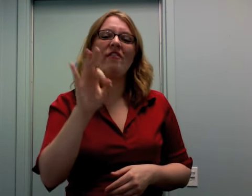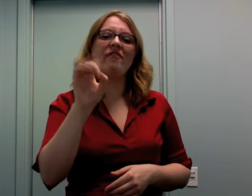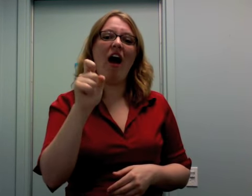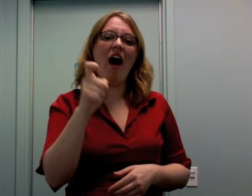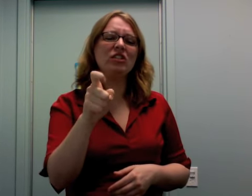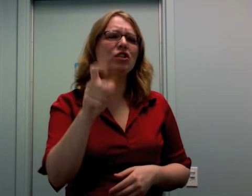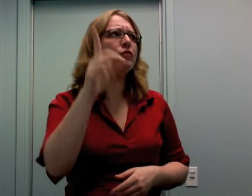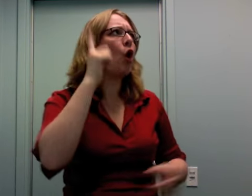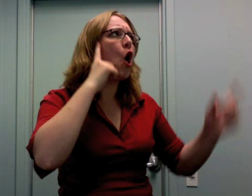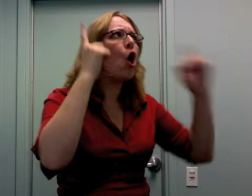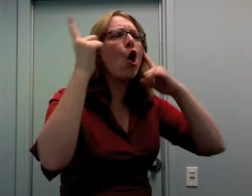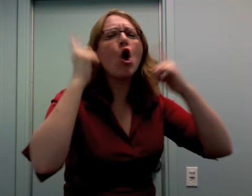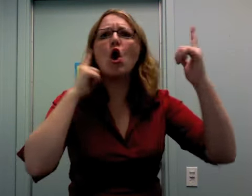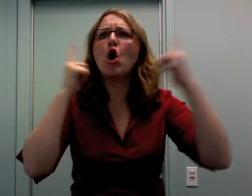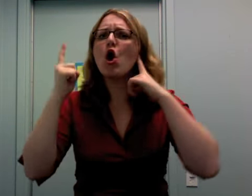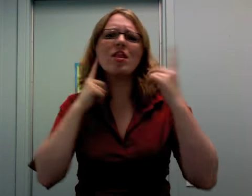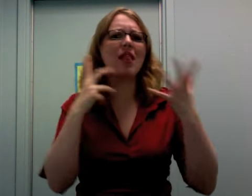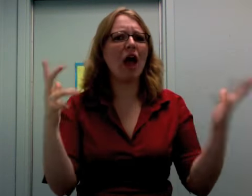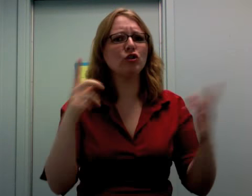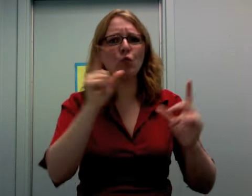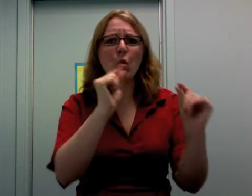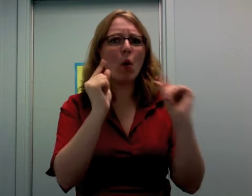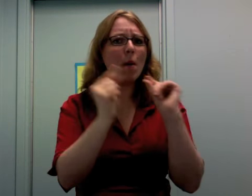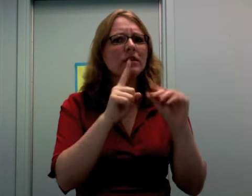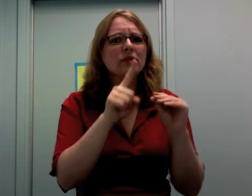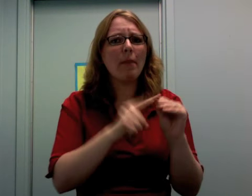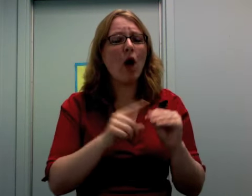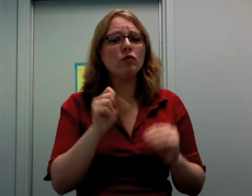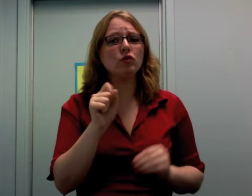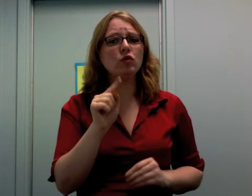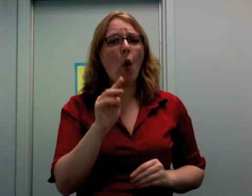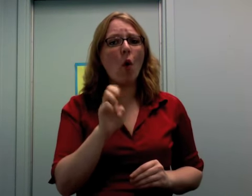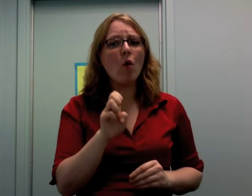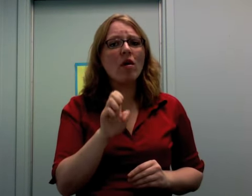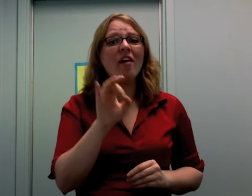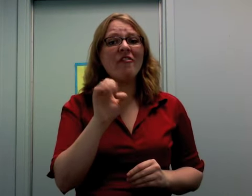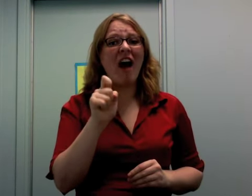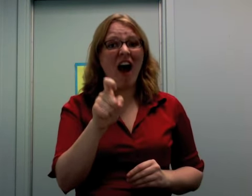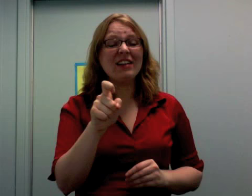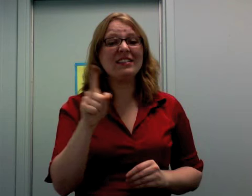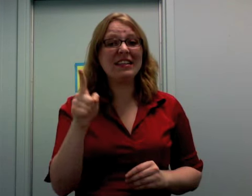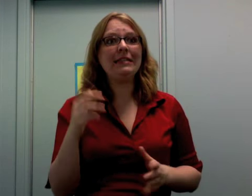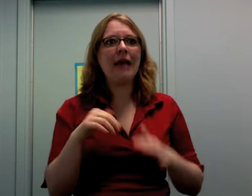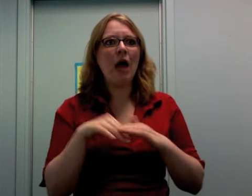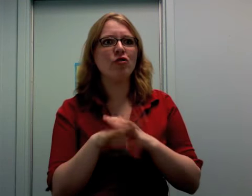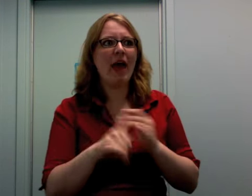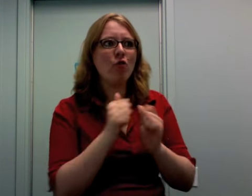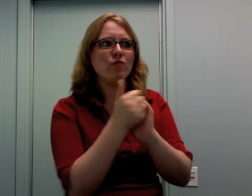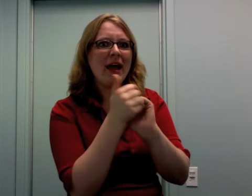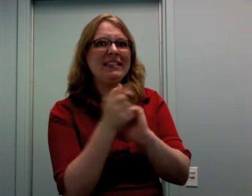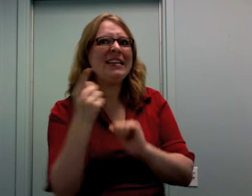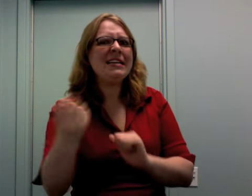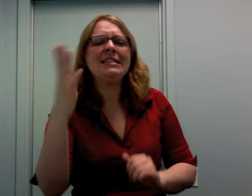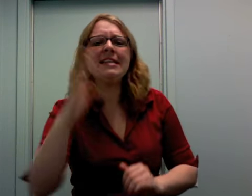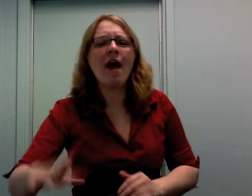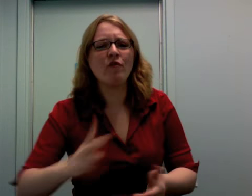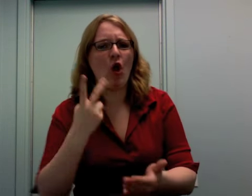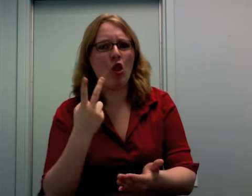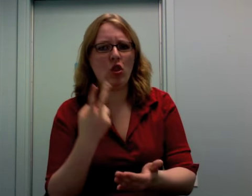rumors about Stone Fox. That Stone Fox has entered this race and he has never lost the race,